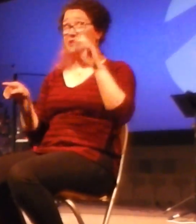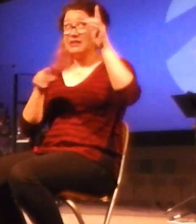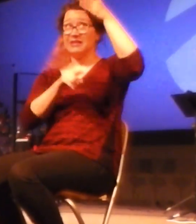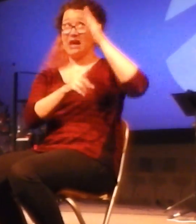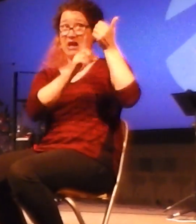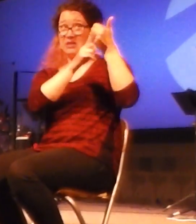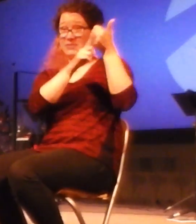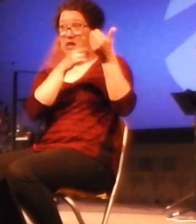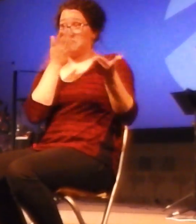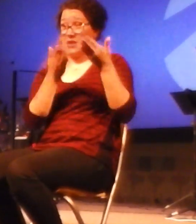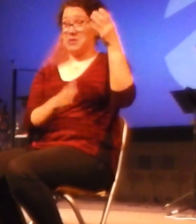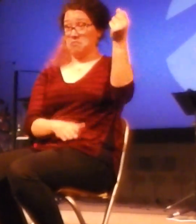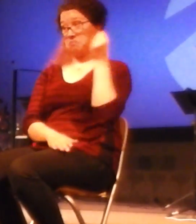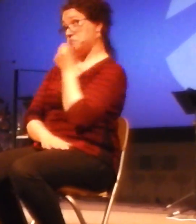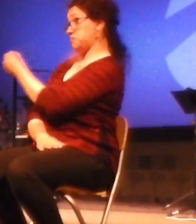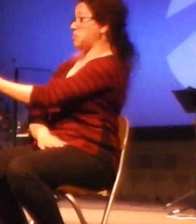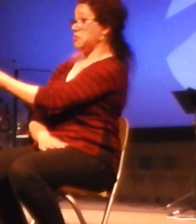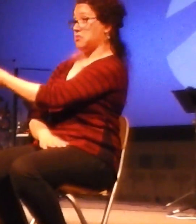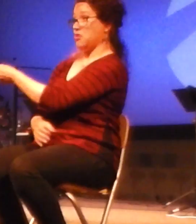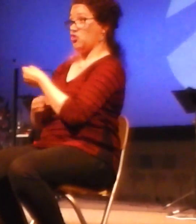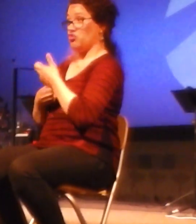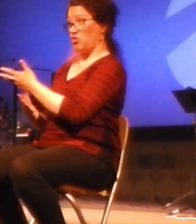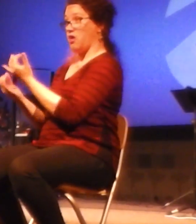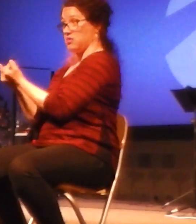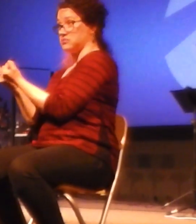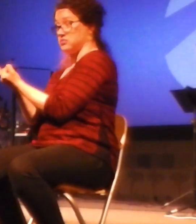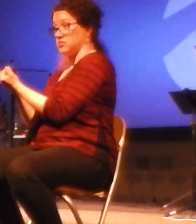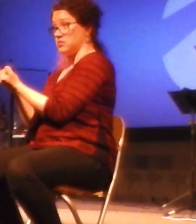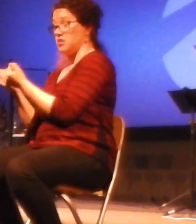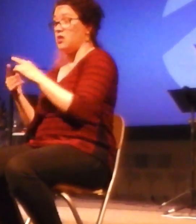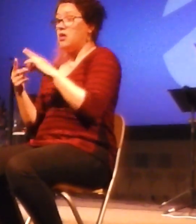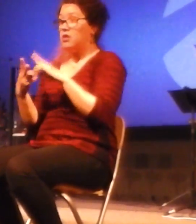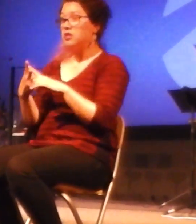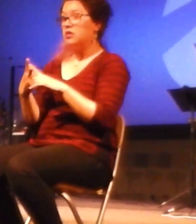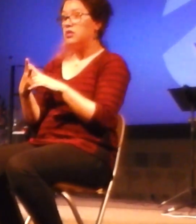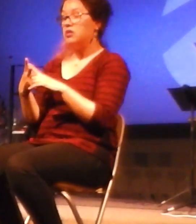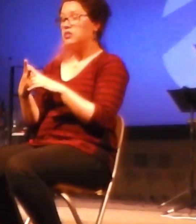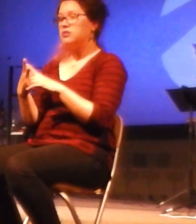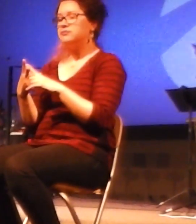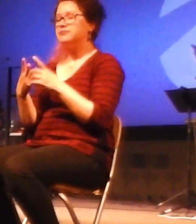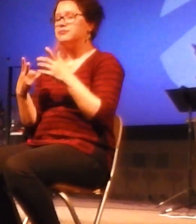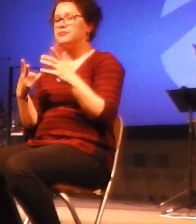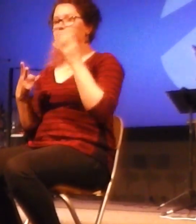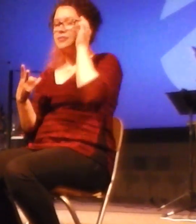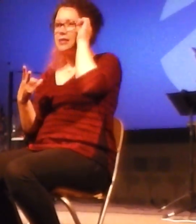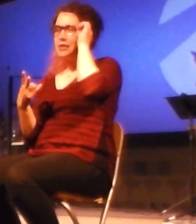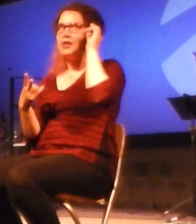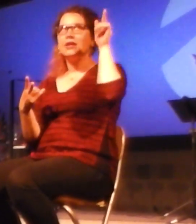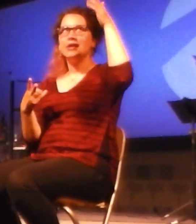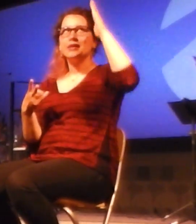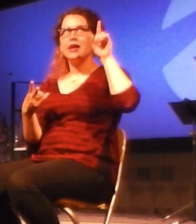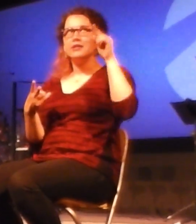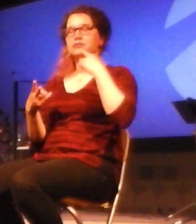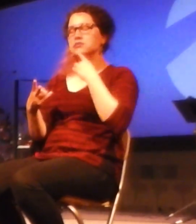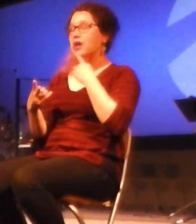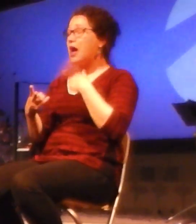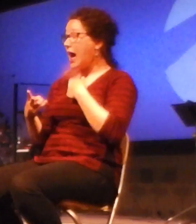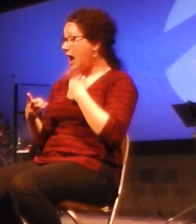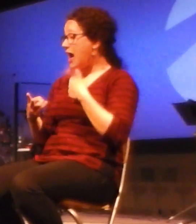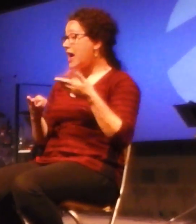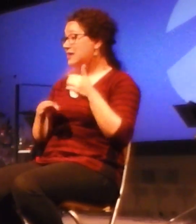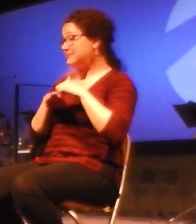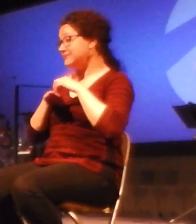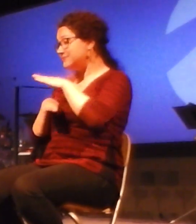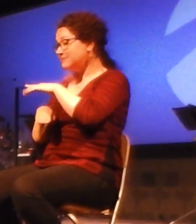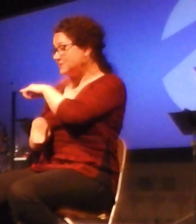if the language from which I carried you into exile is used because God knows that